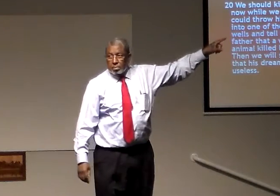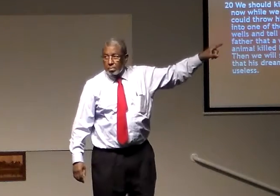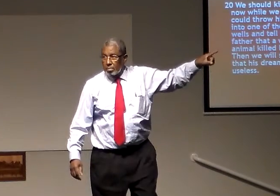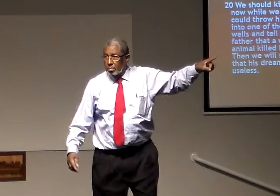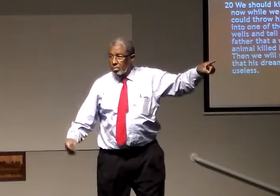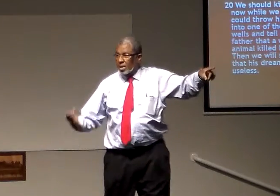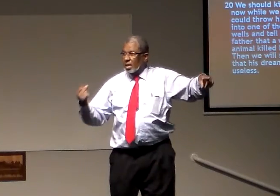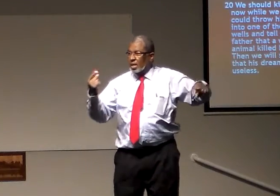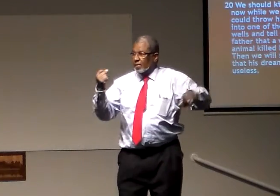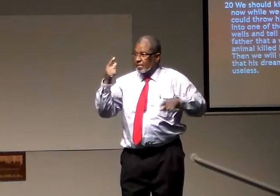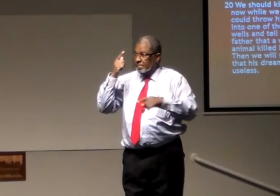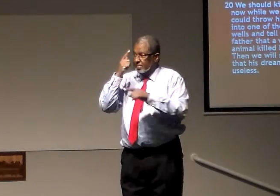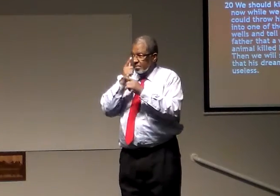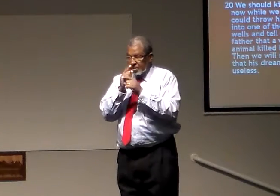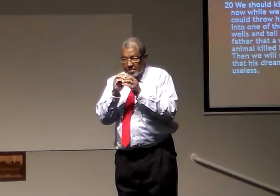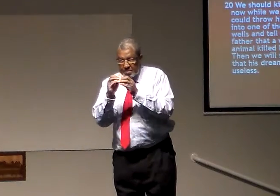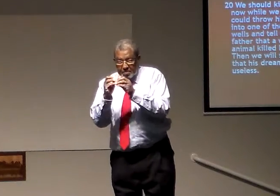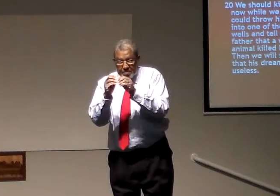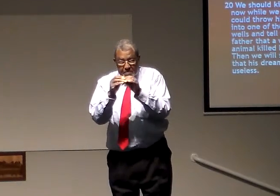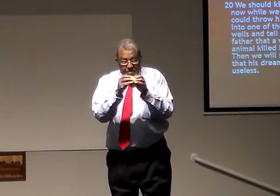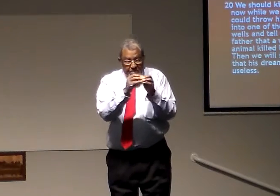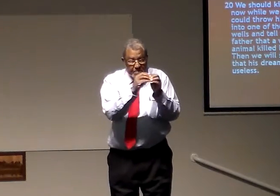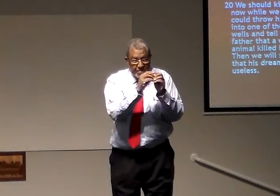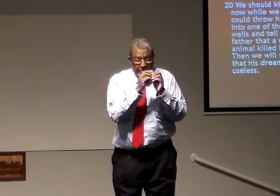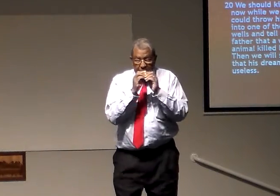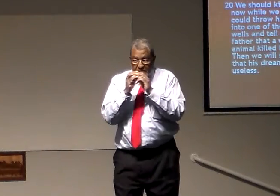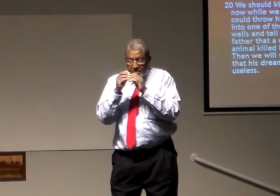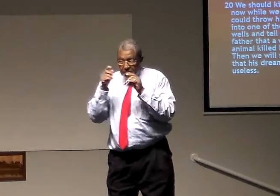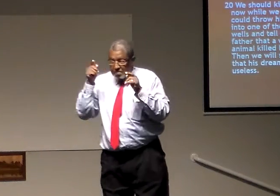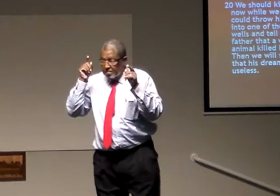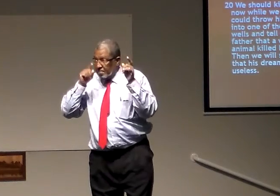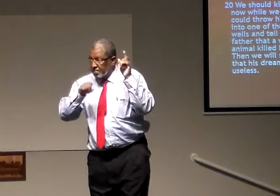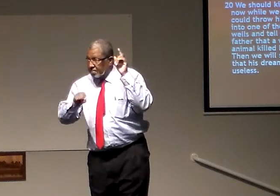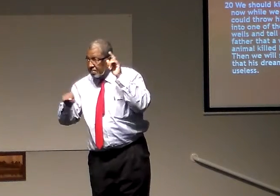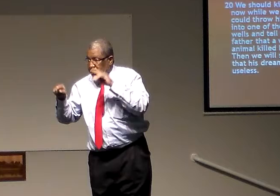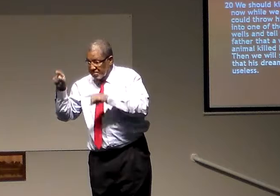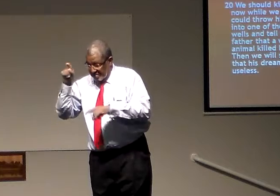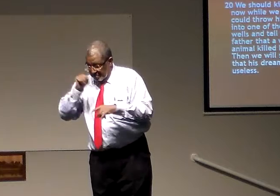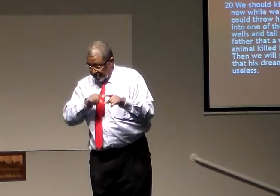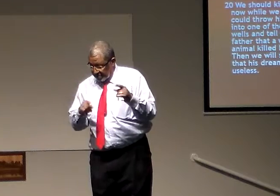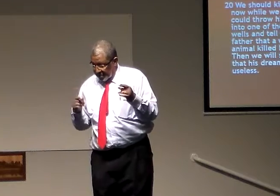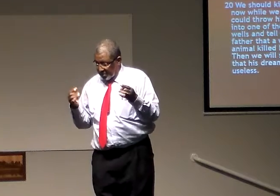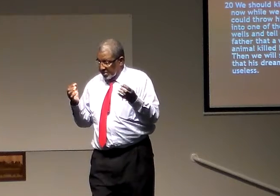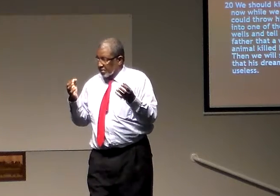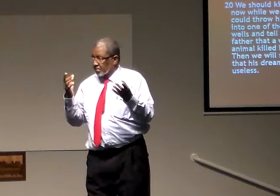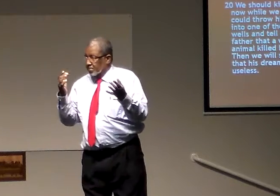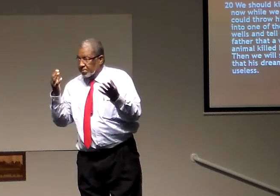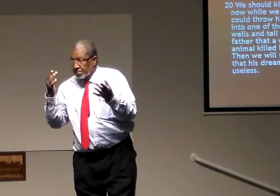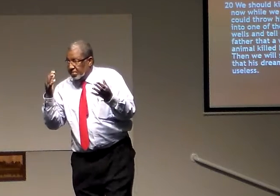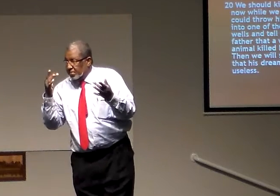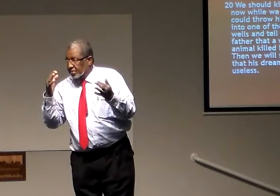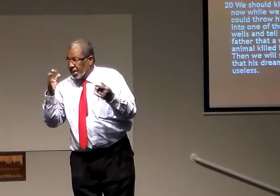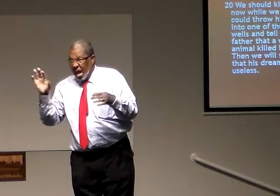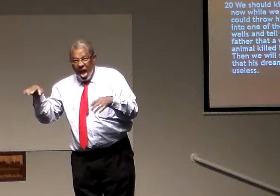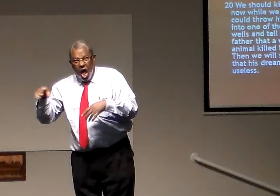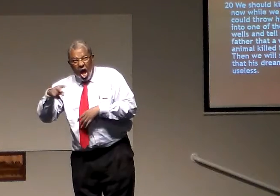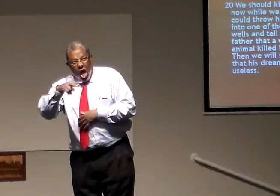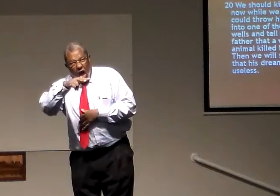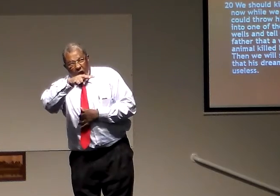picture, they love his brother. They were talking. They were agreeing with each other. They waited. Oh,